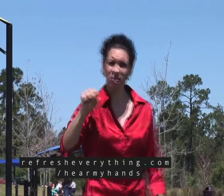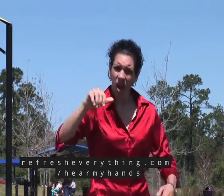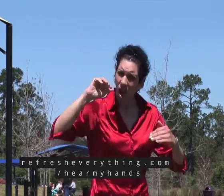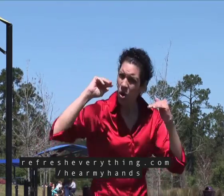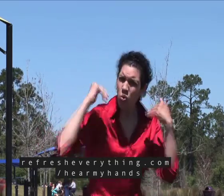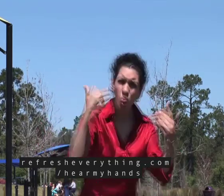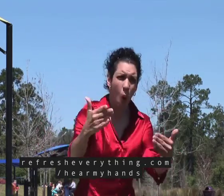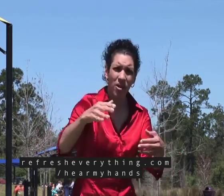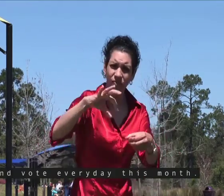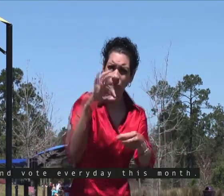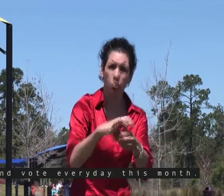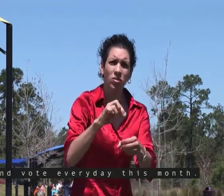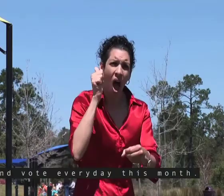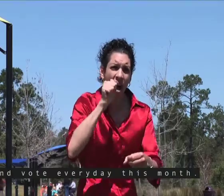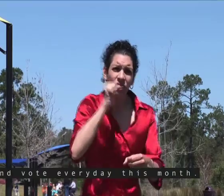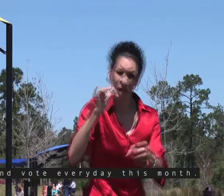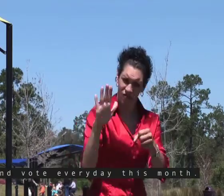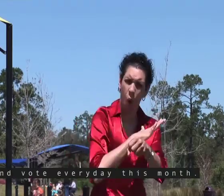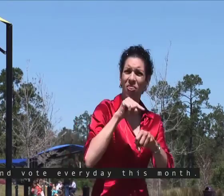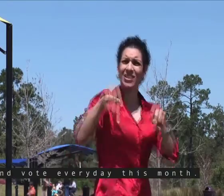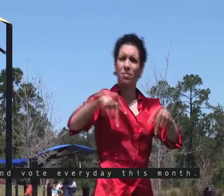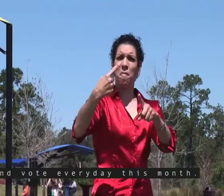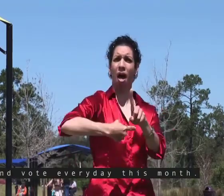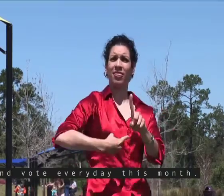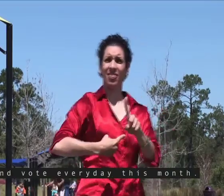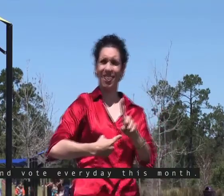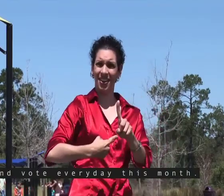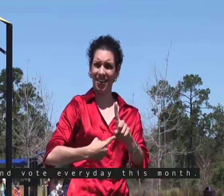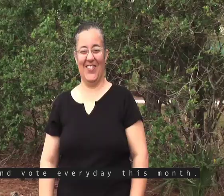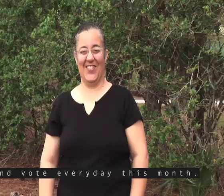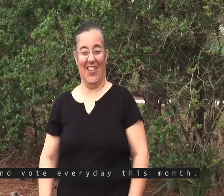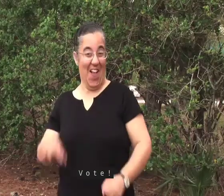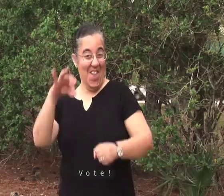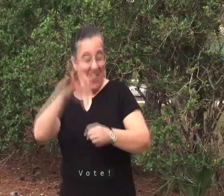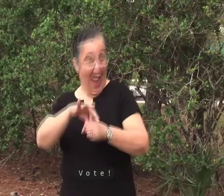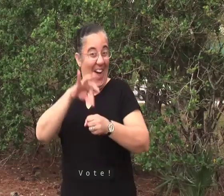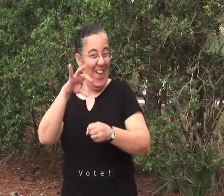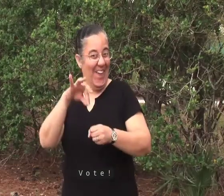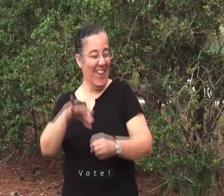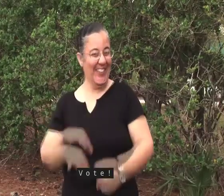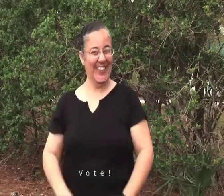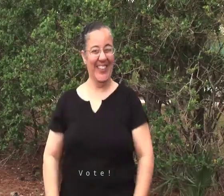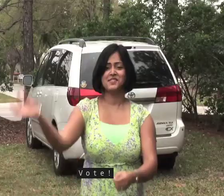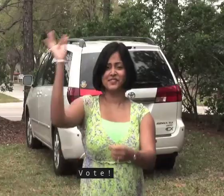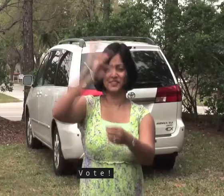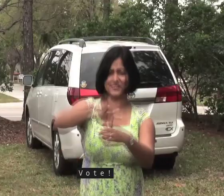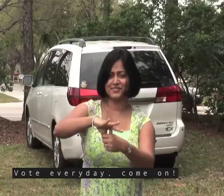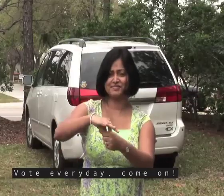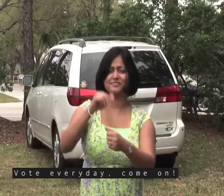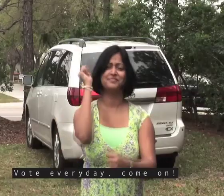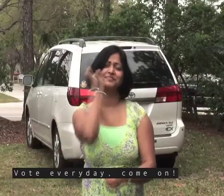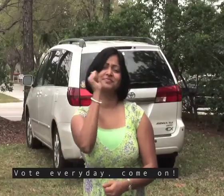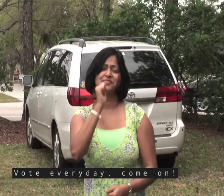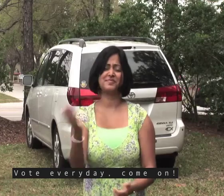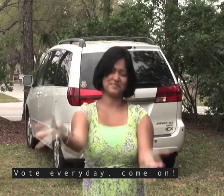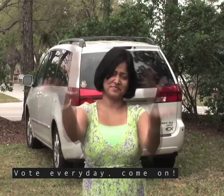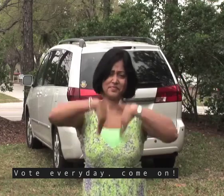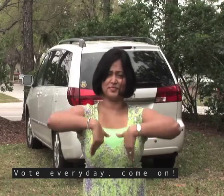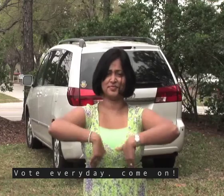And vote every day this month. Vote! Vote every day, come on!